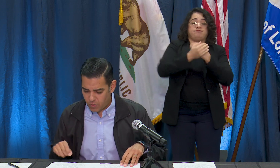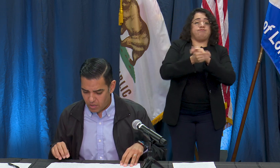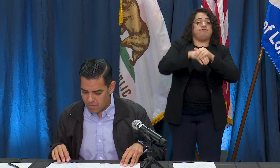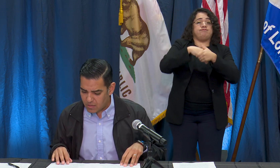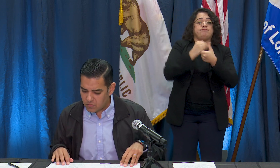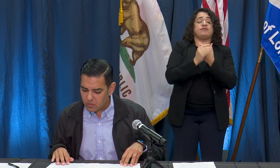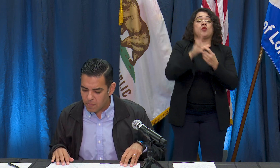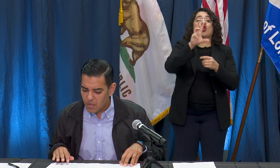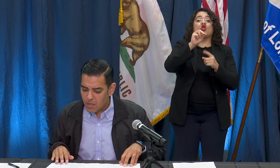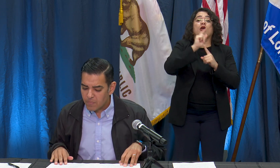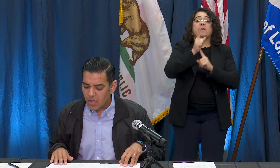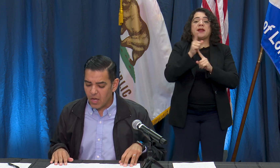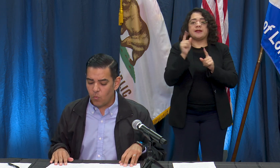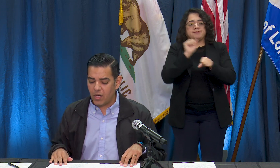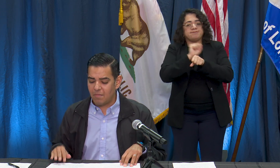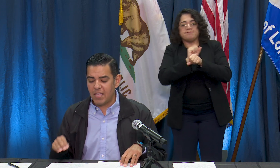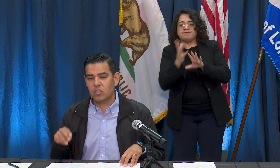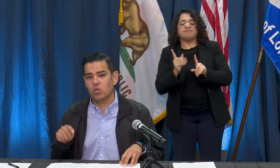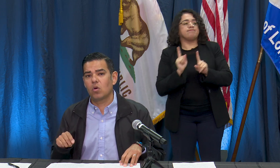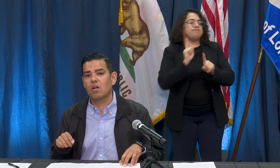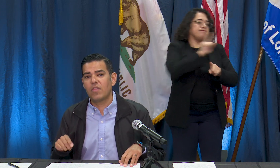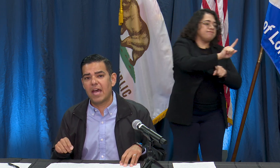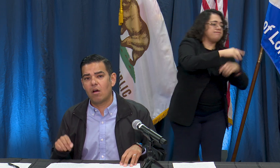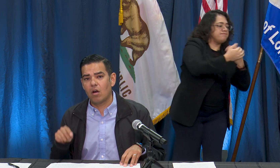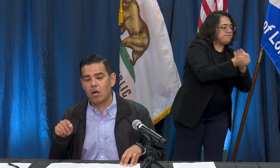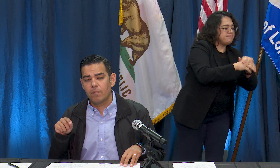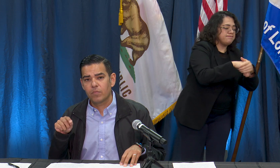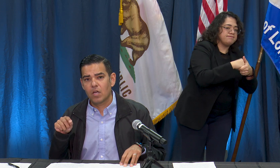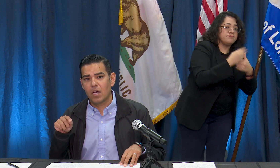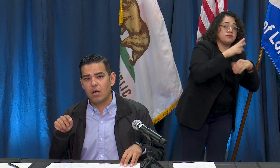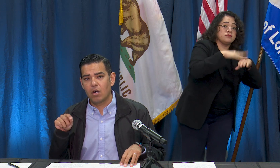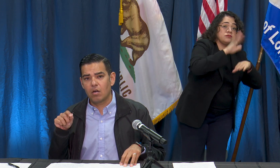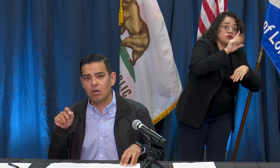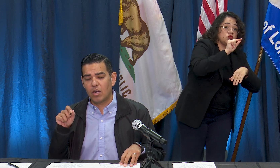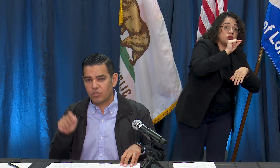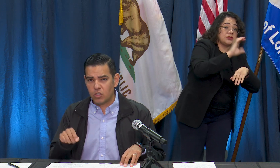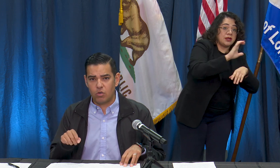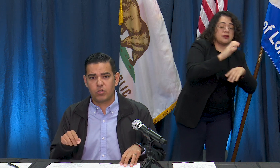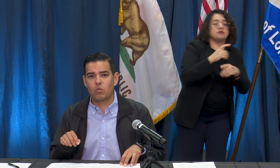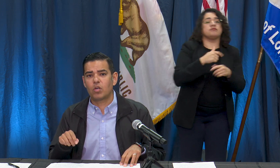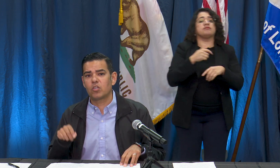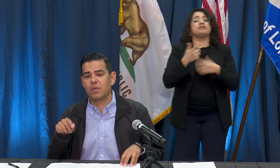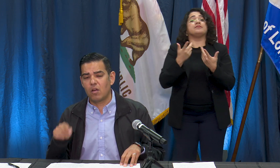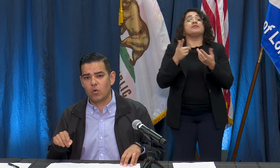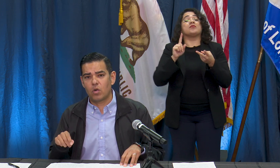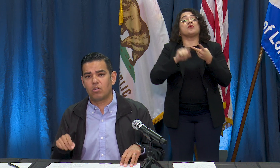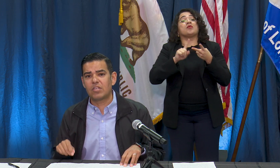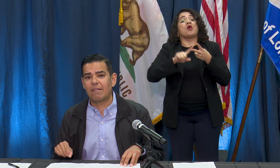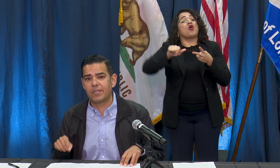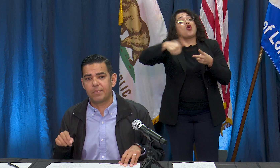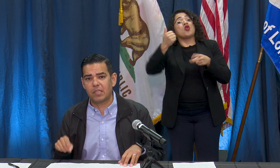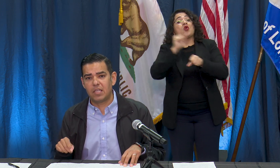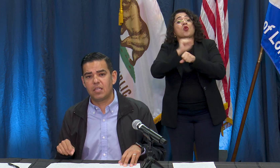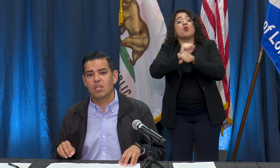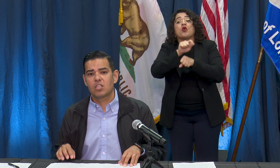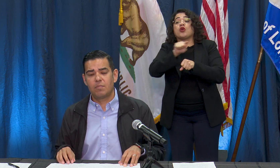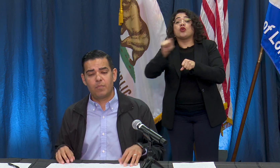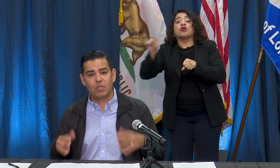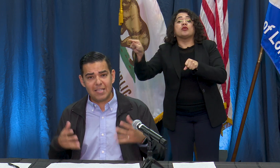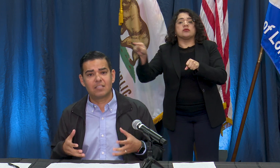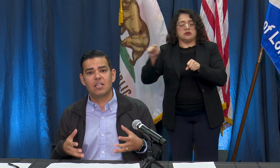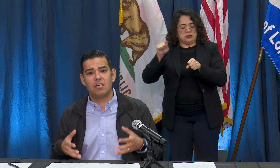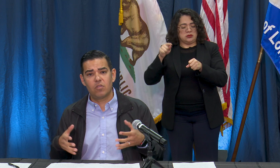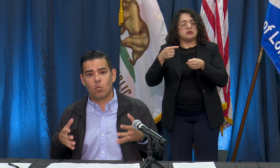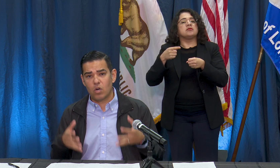every 30 minutes. We're going to make sure that our not just grocery workers, but other workers have the ability to